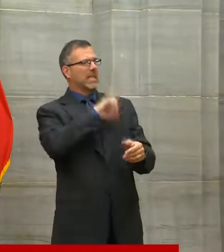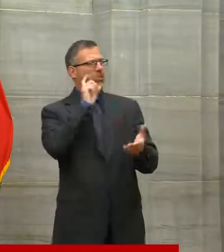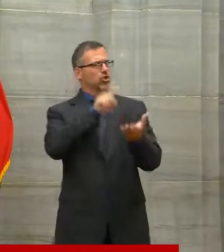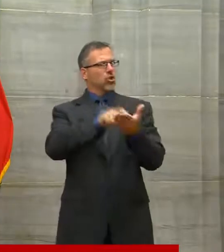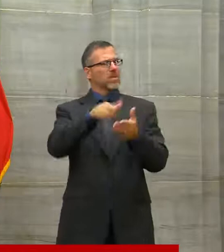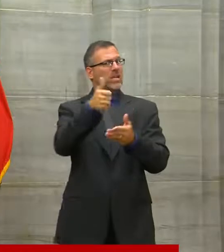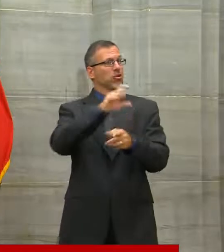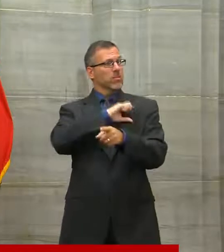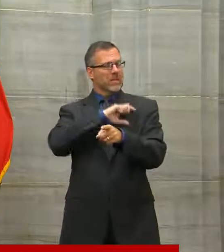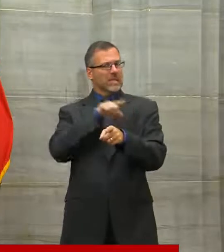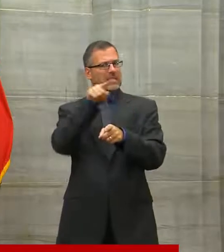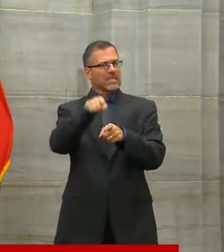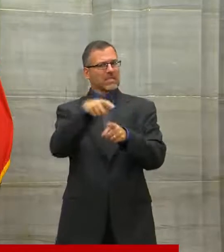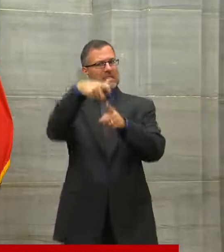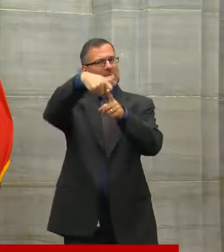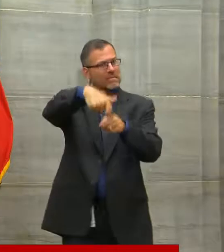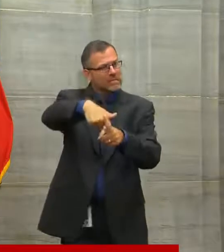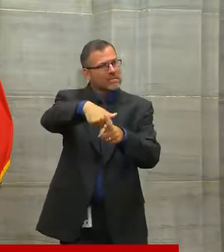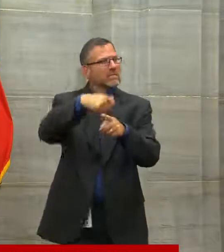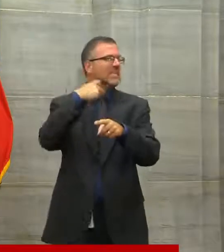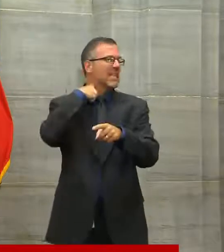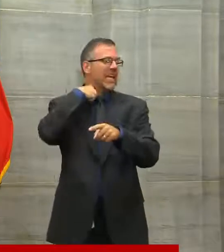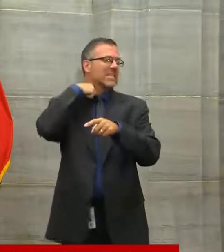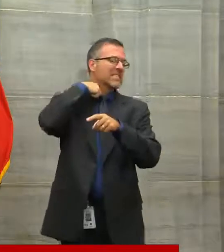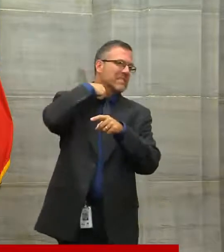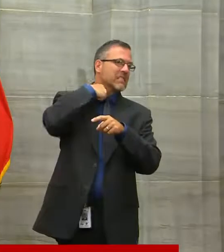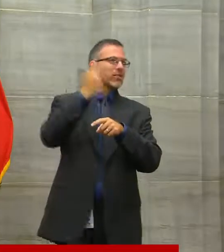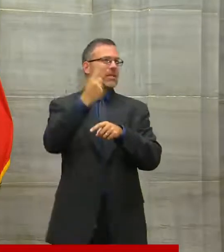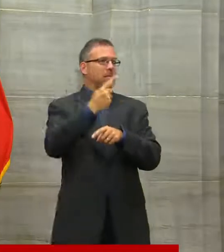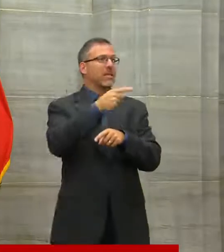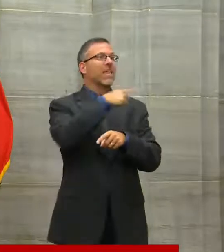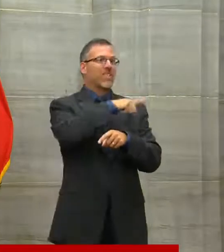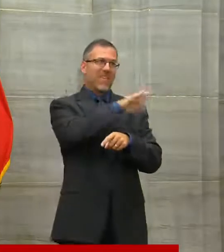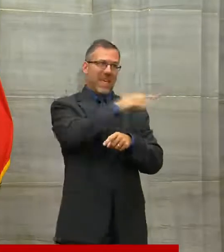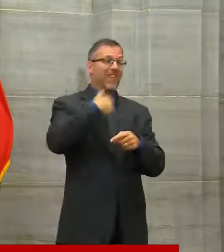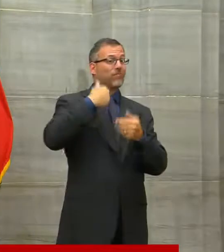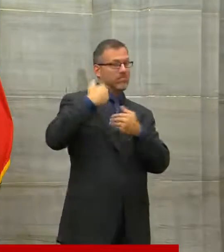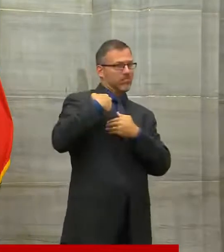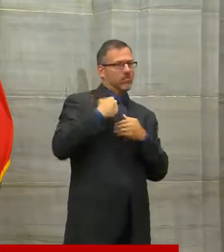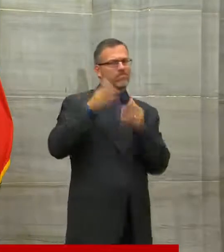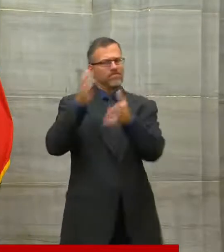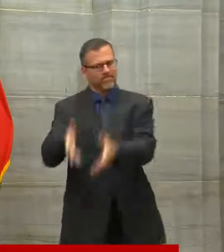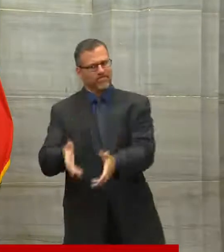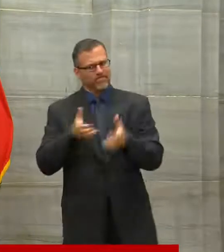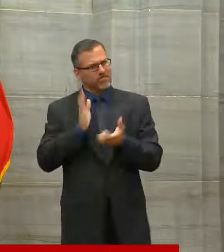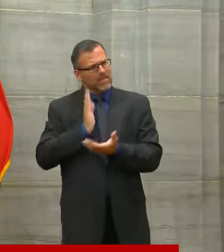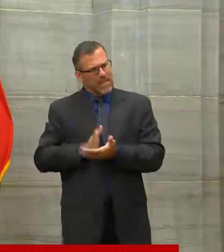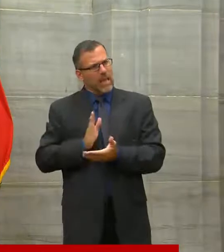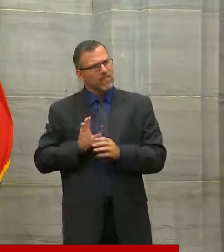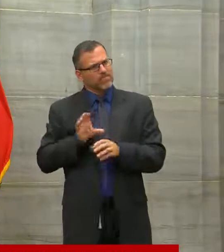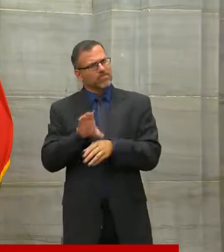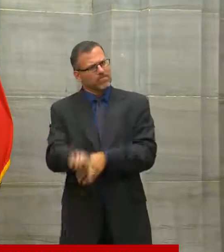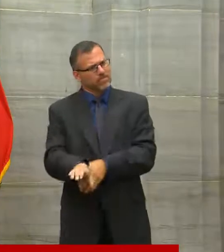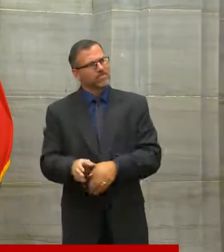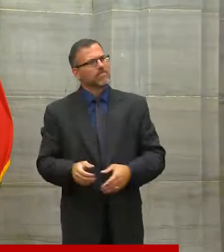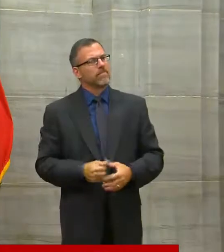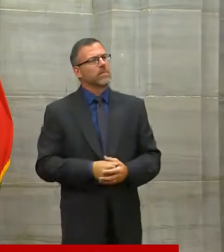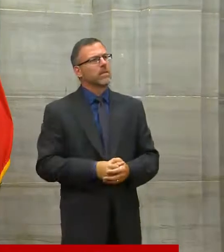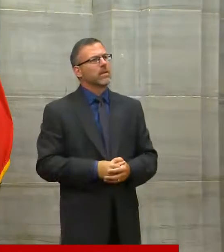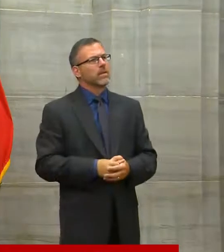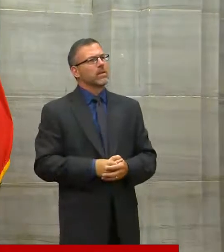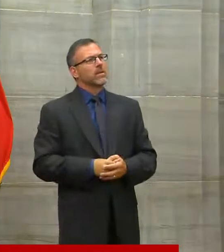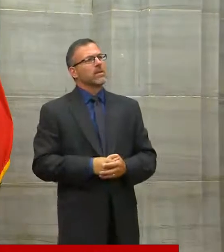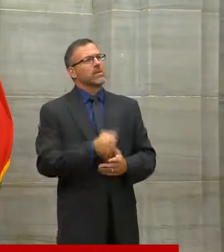policy. Peer-to-peer accountability is oversight in real time. And I'm proud of these leaders for setting